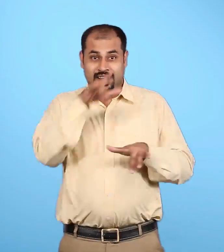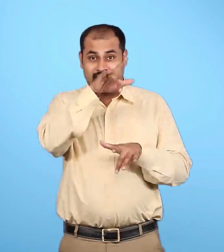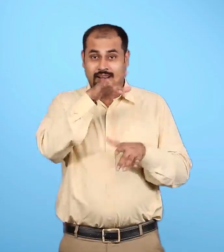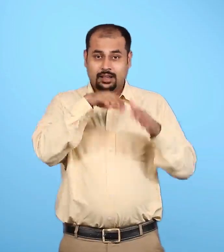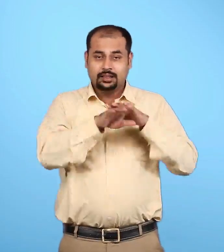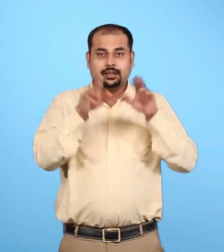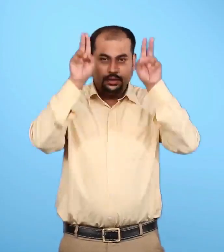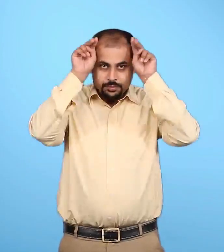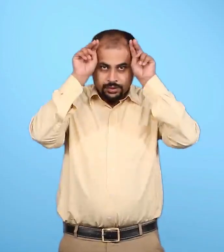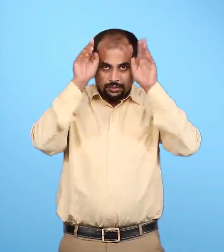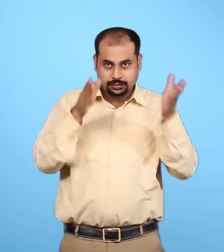Rabbits in Australia.